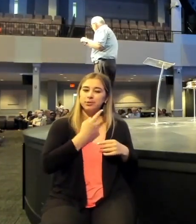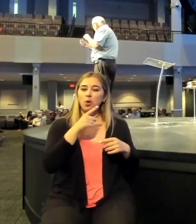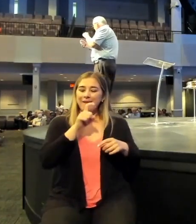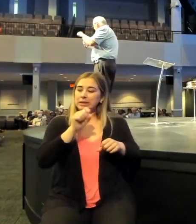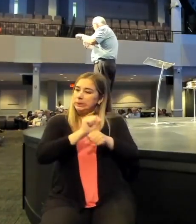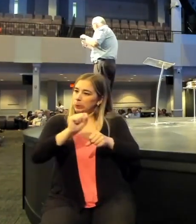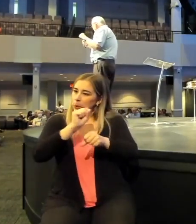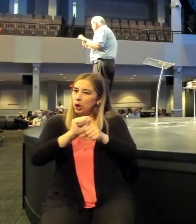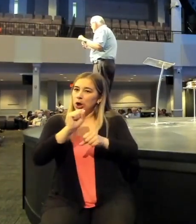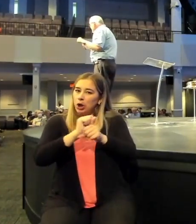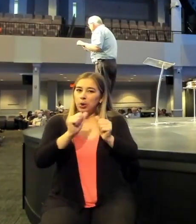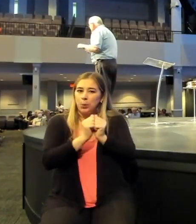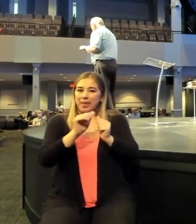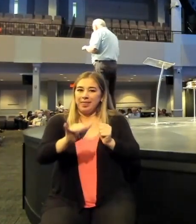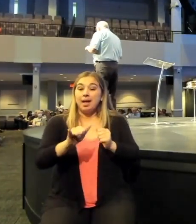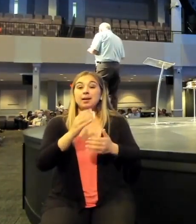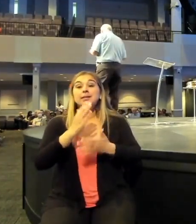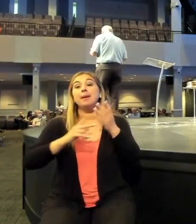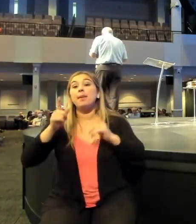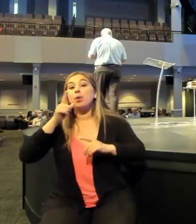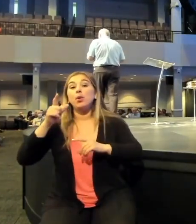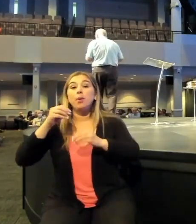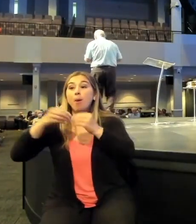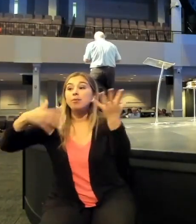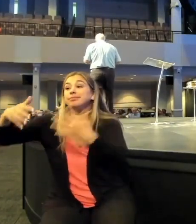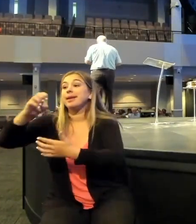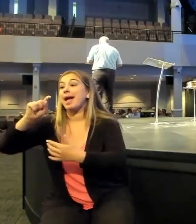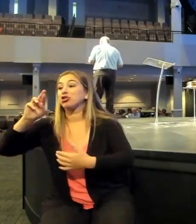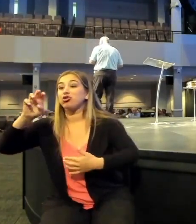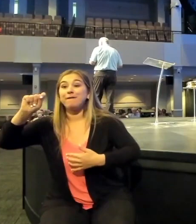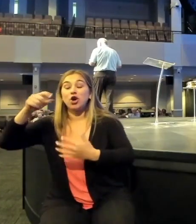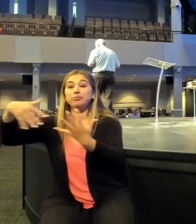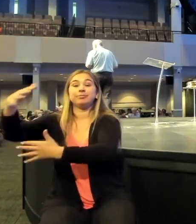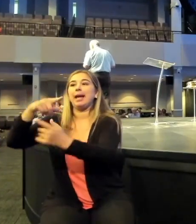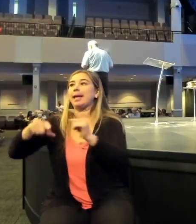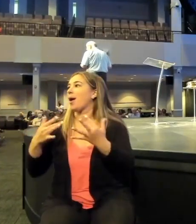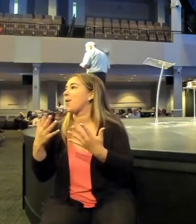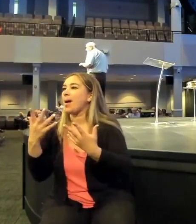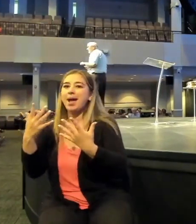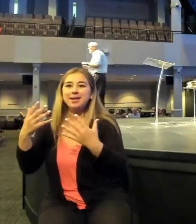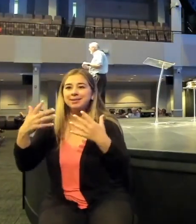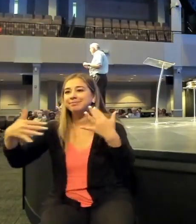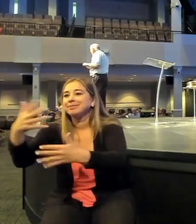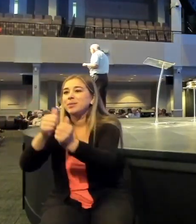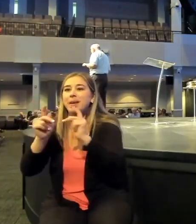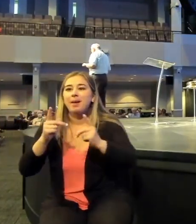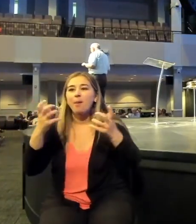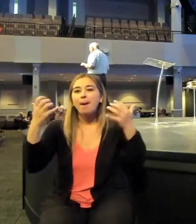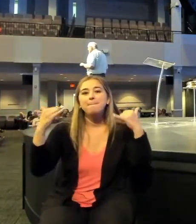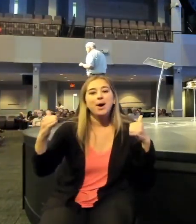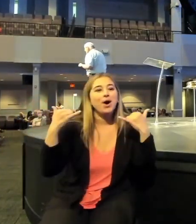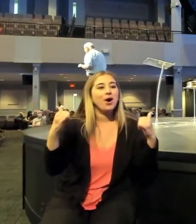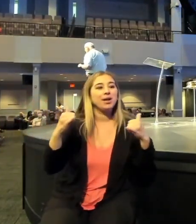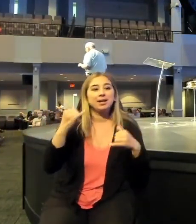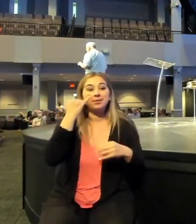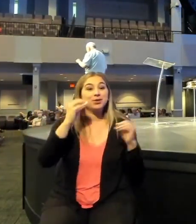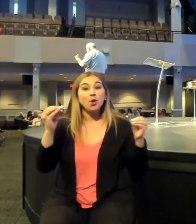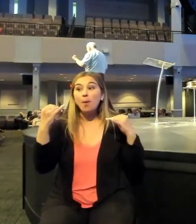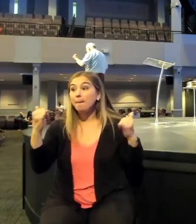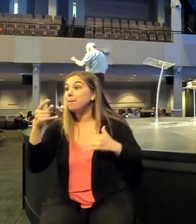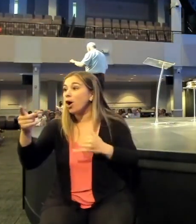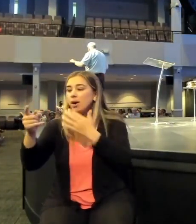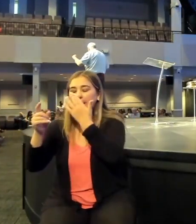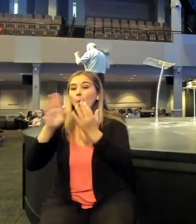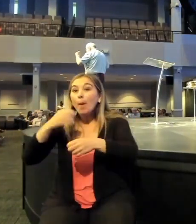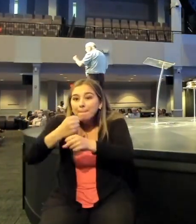work around that issue. Some are the extrovert. They can't wait to be around people. Man, they're just looking for a party, and if there's not a party, they